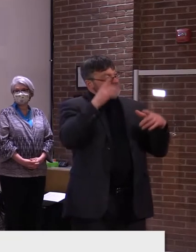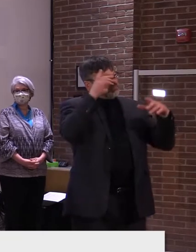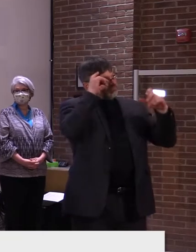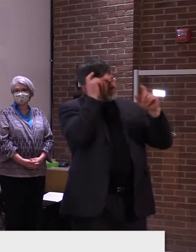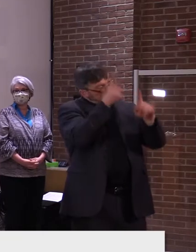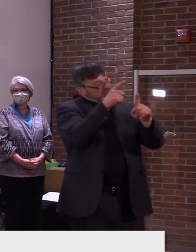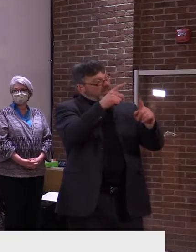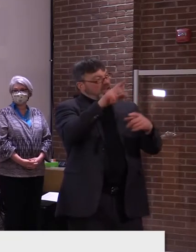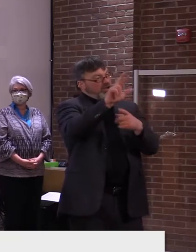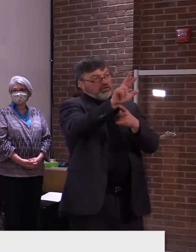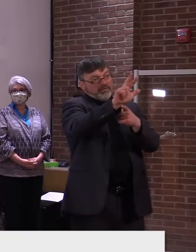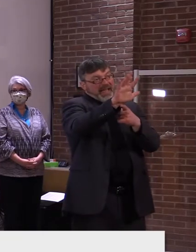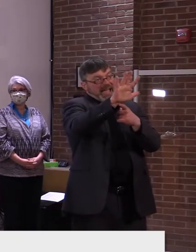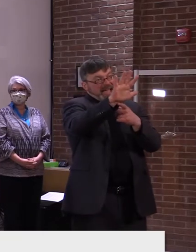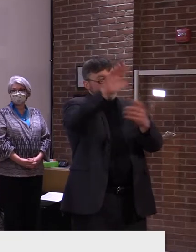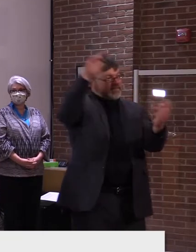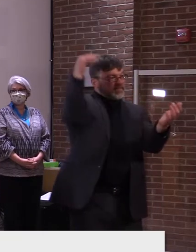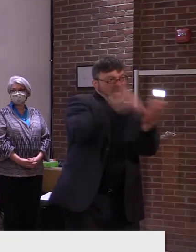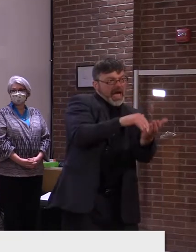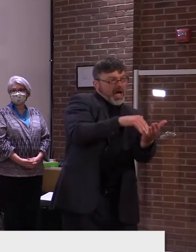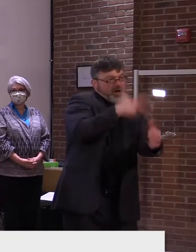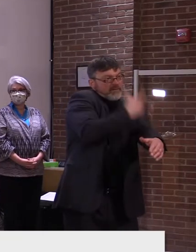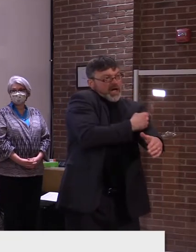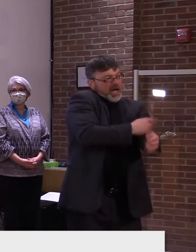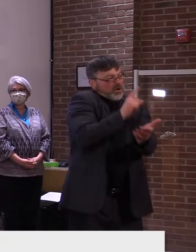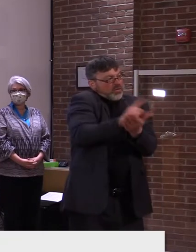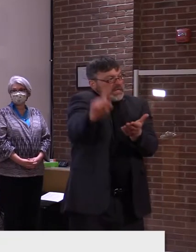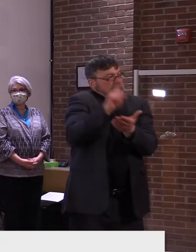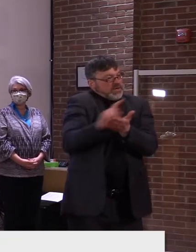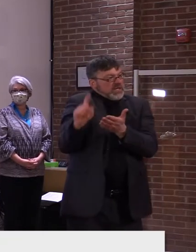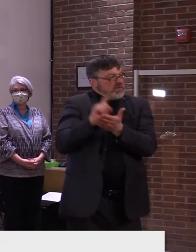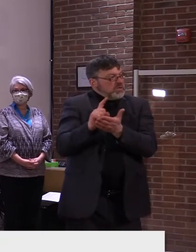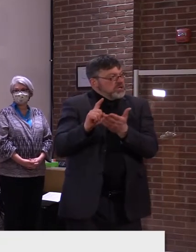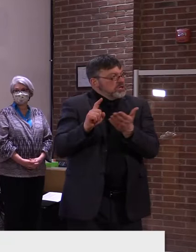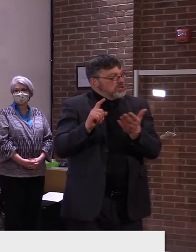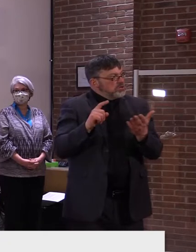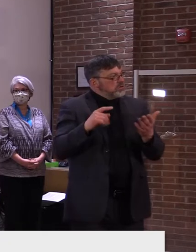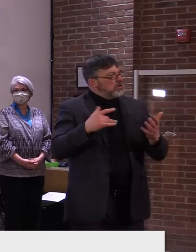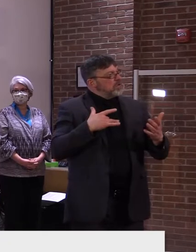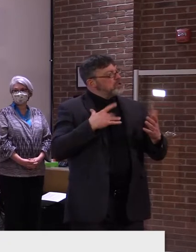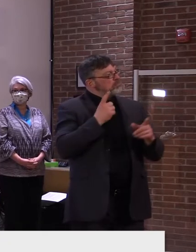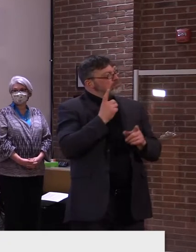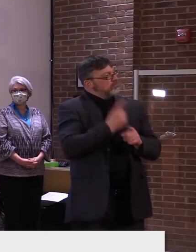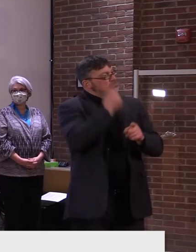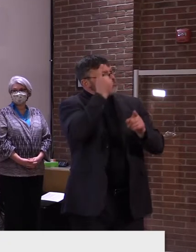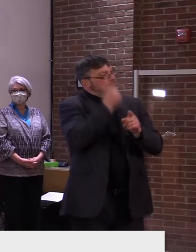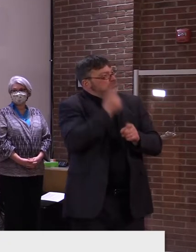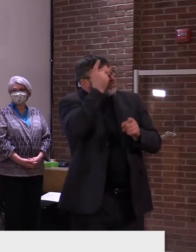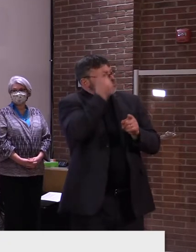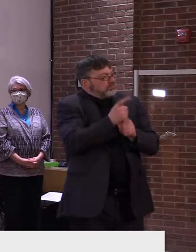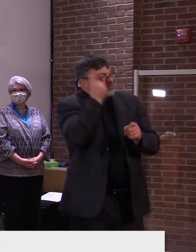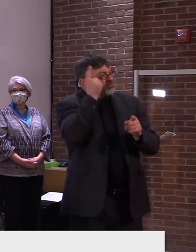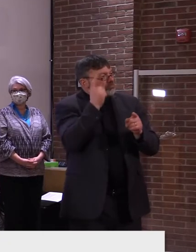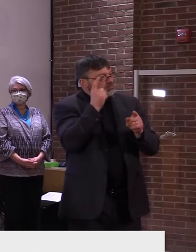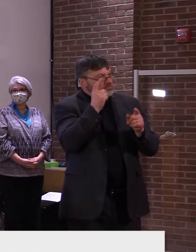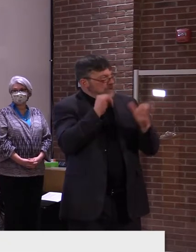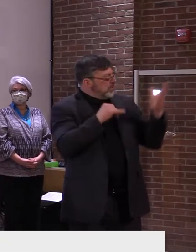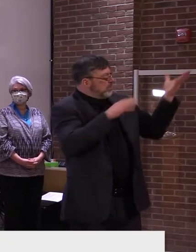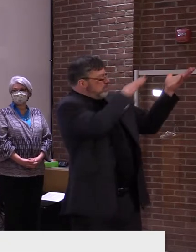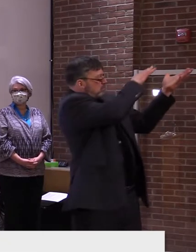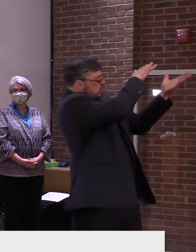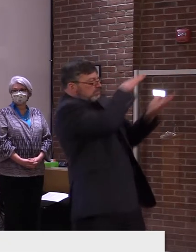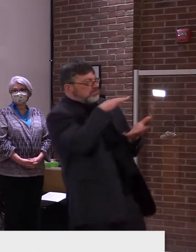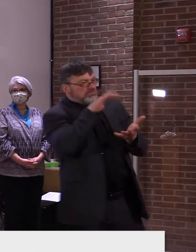you're seeing here, is that we'll be able to administer up to 30 to 35,000 doses a